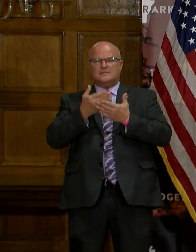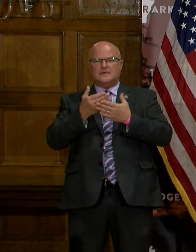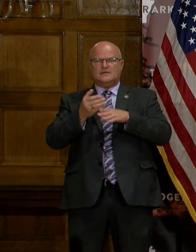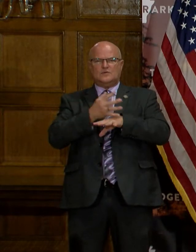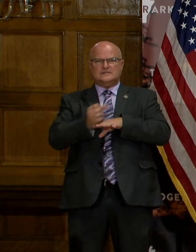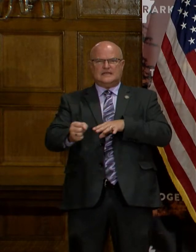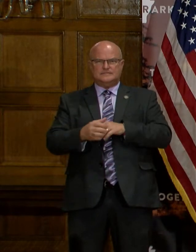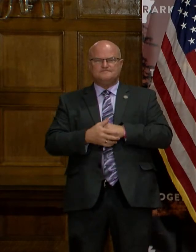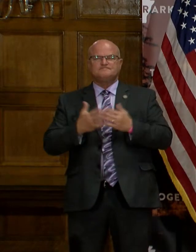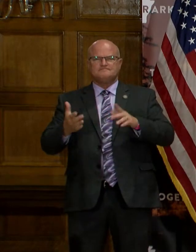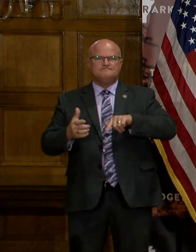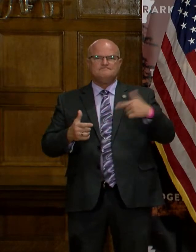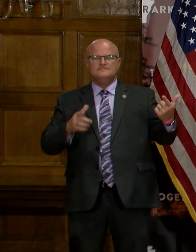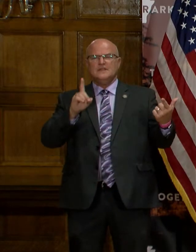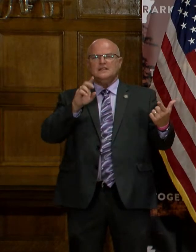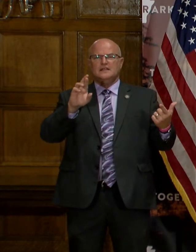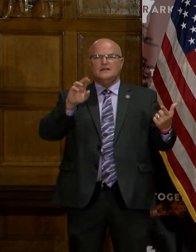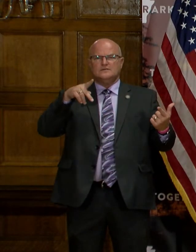Porter.